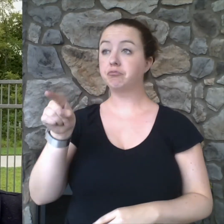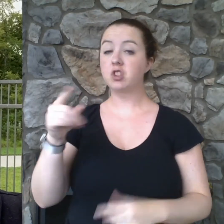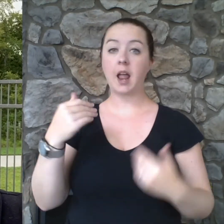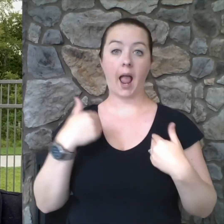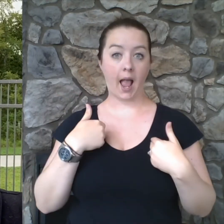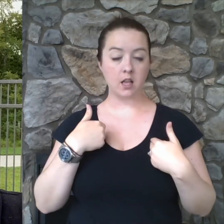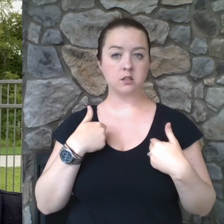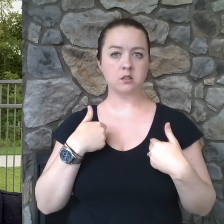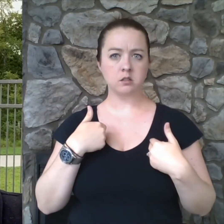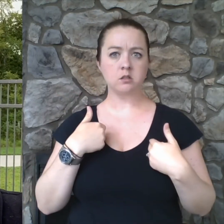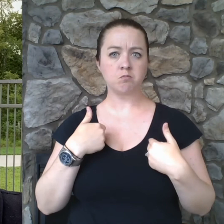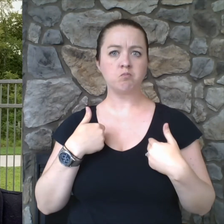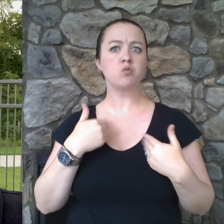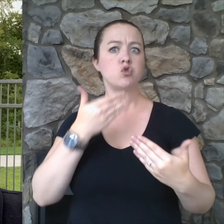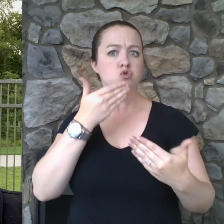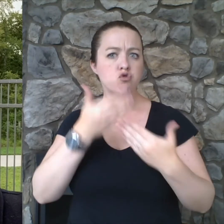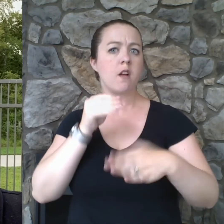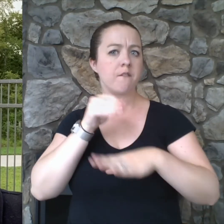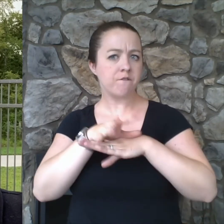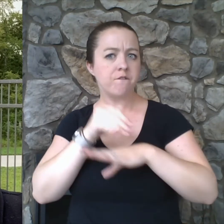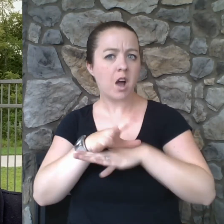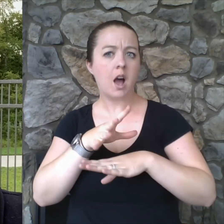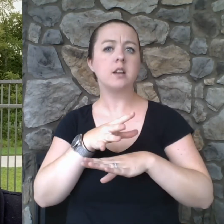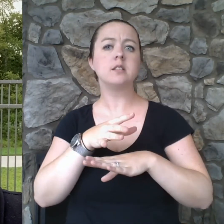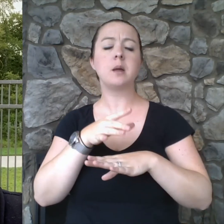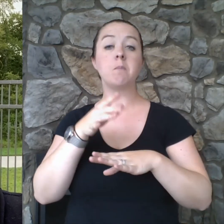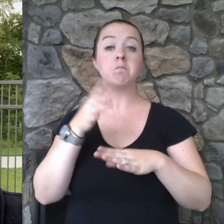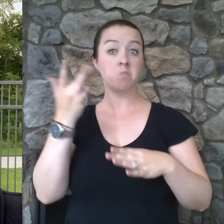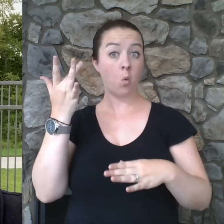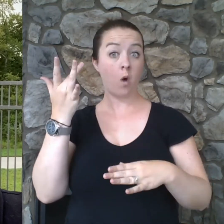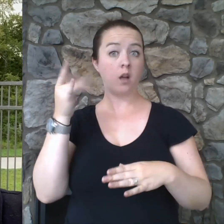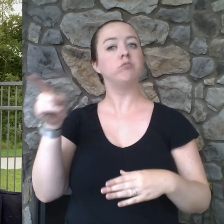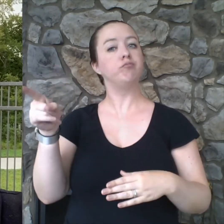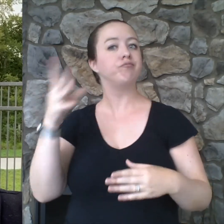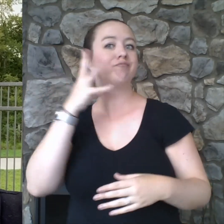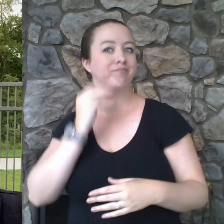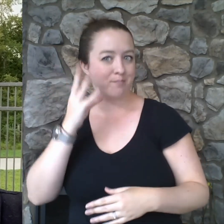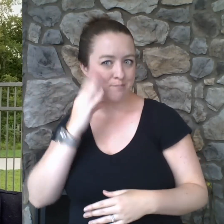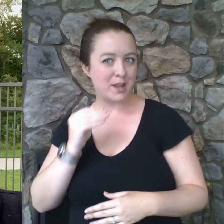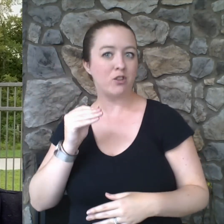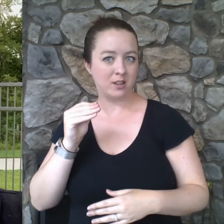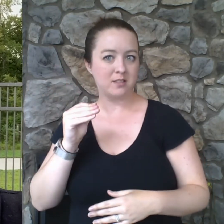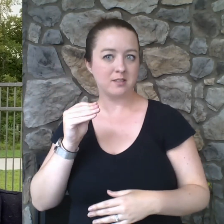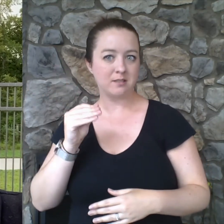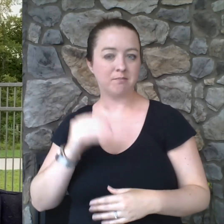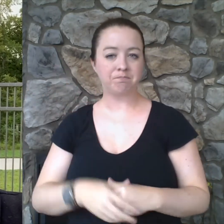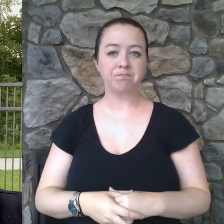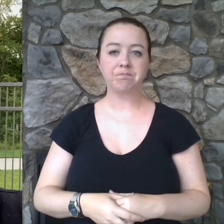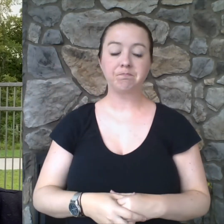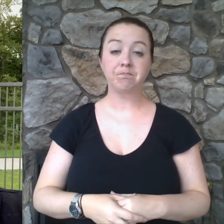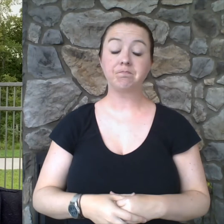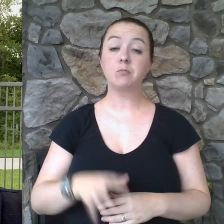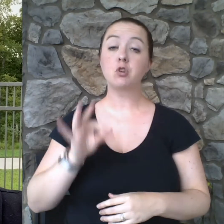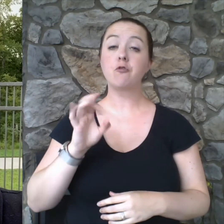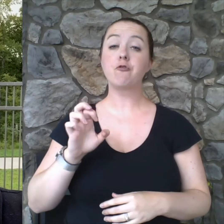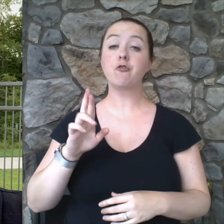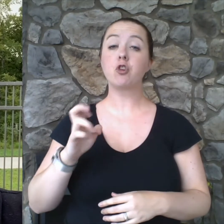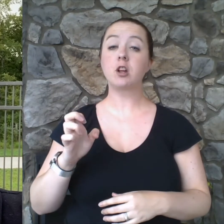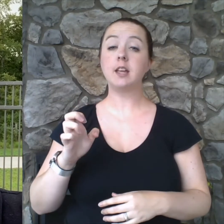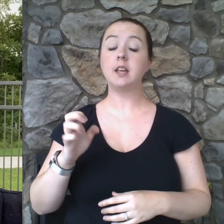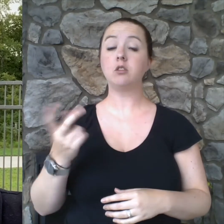amazing advice that comes from a place of experience. Fergie and I met at camp